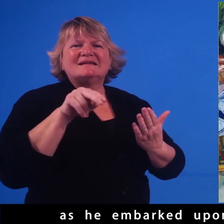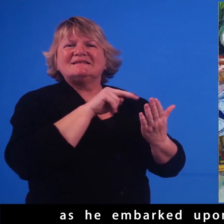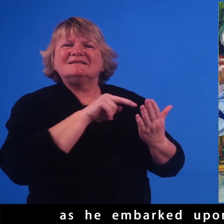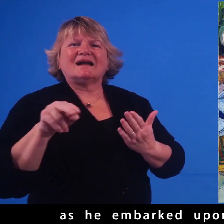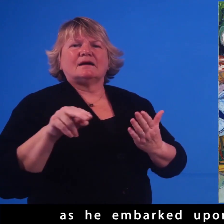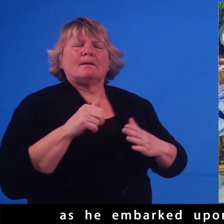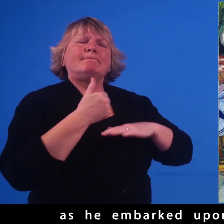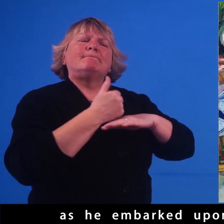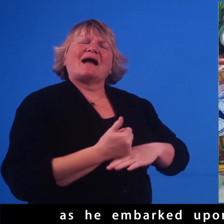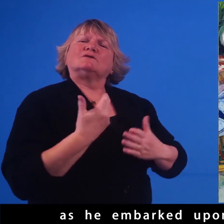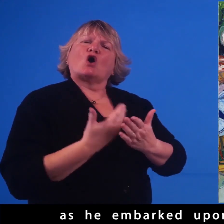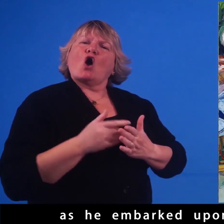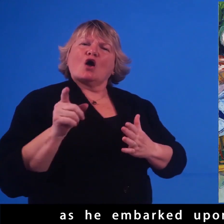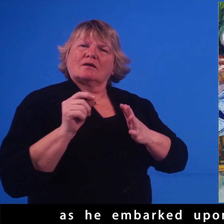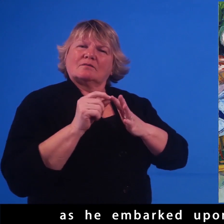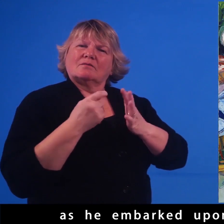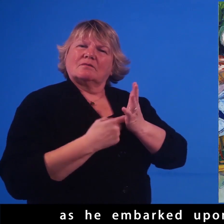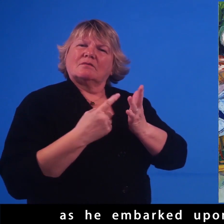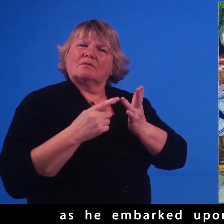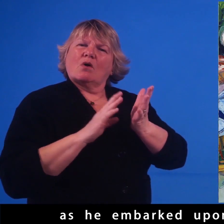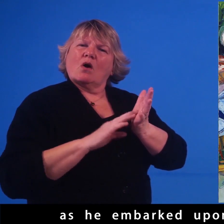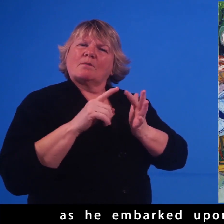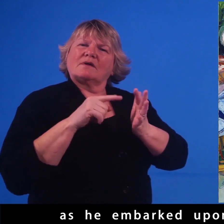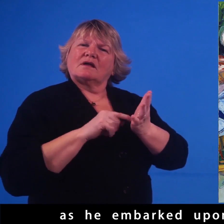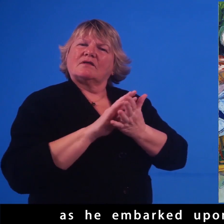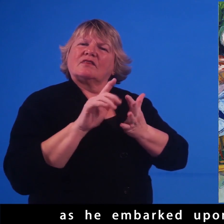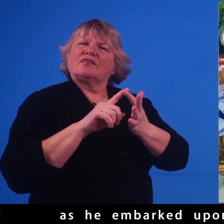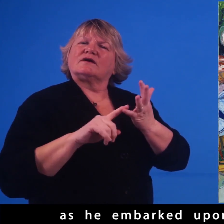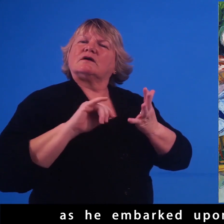paintings based on the Prometheus legend.